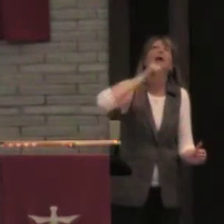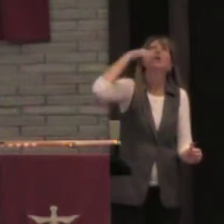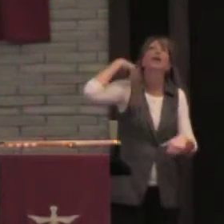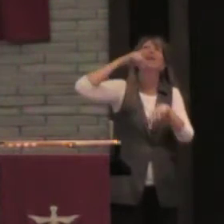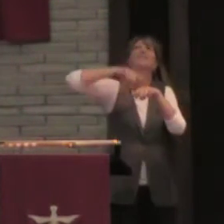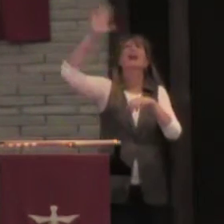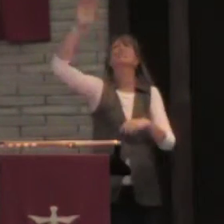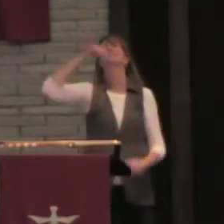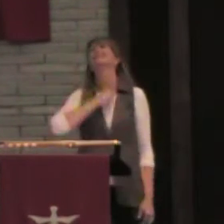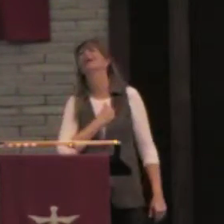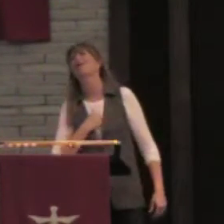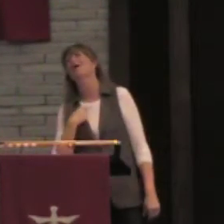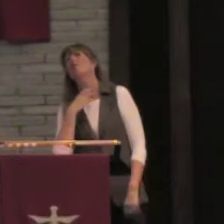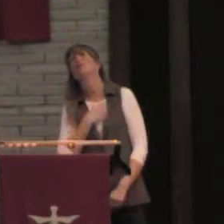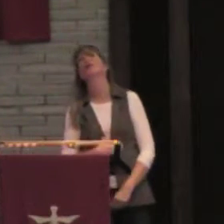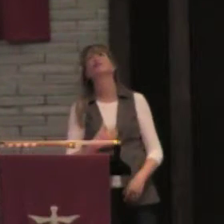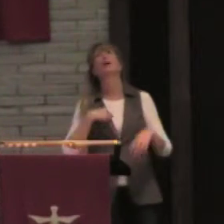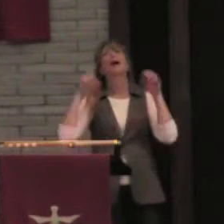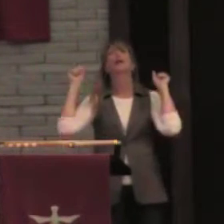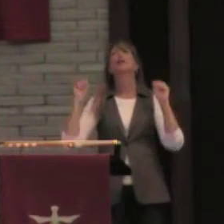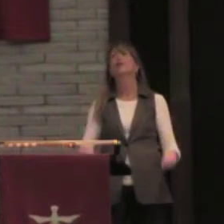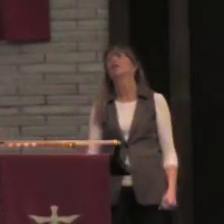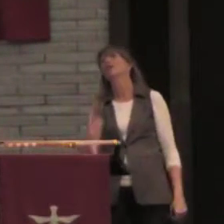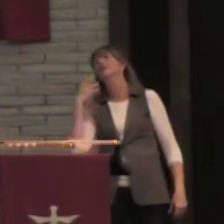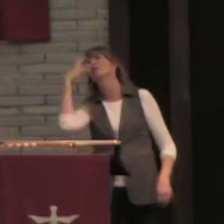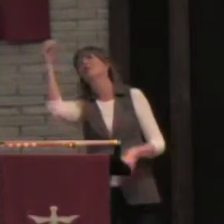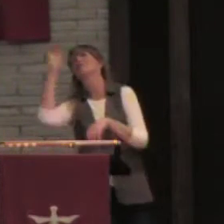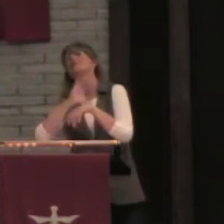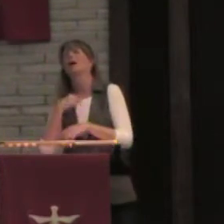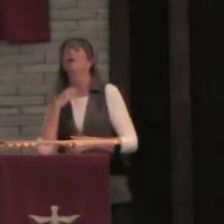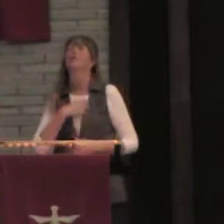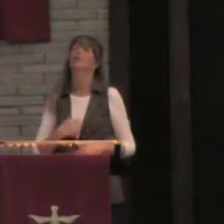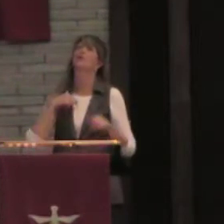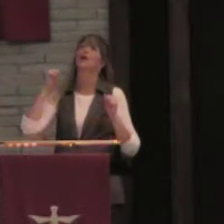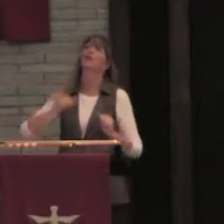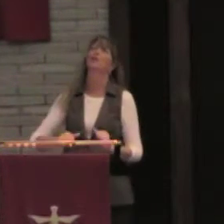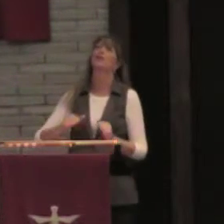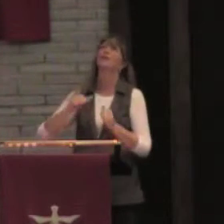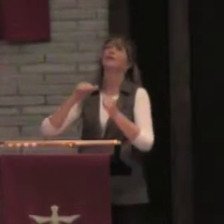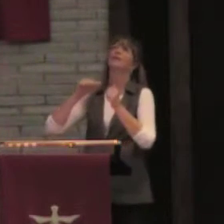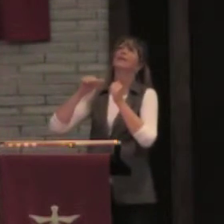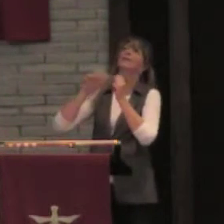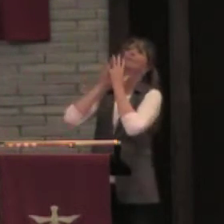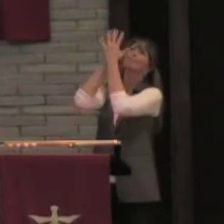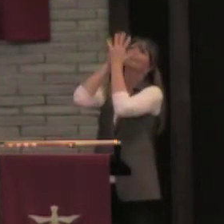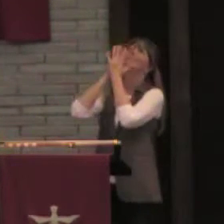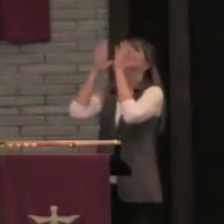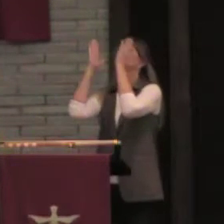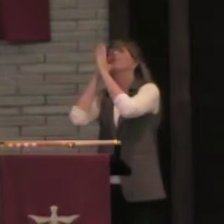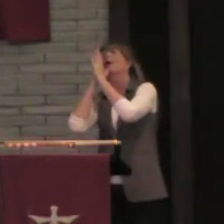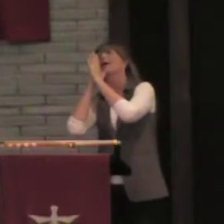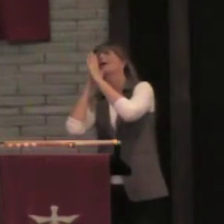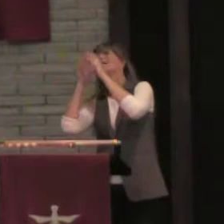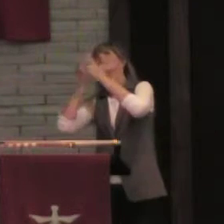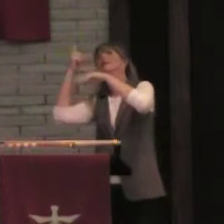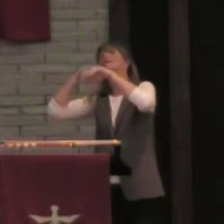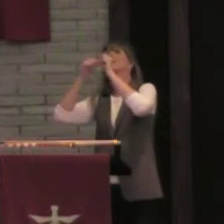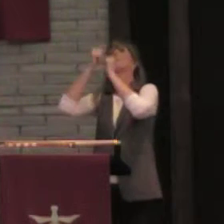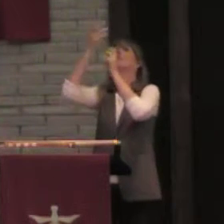that's not from Him. And then we tell God, oh, I'm sorry, I'm too tired, I don't have time for you, I wish I could. I wish I